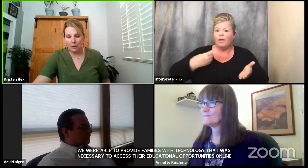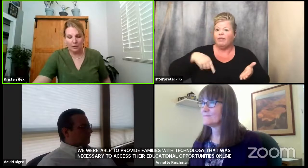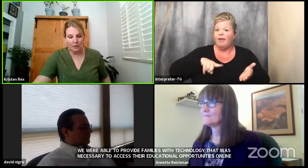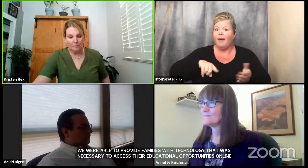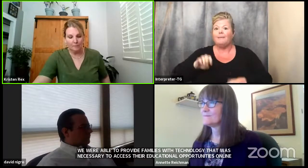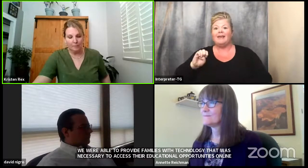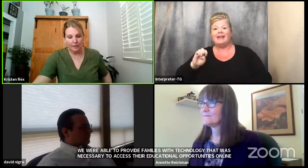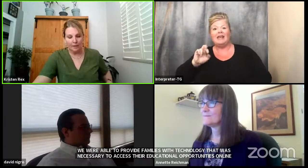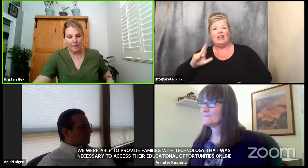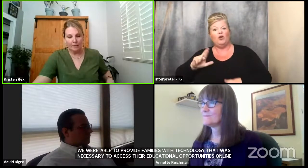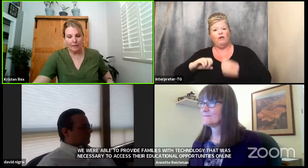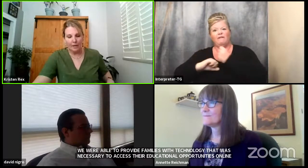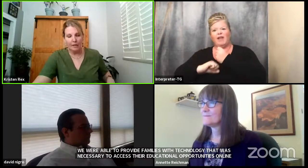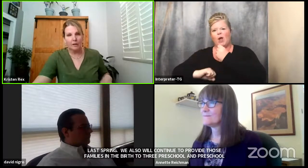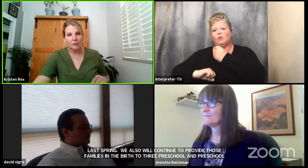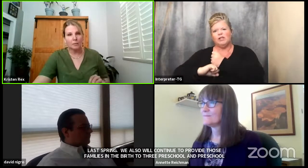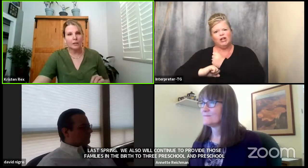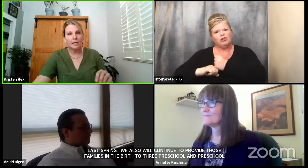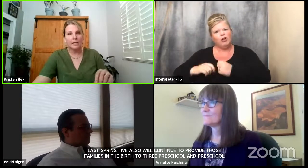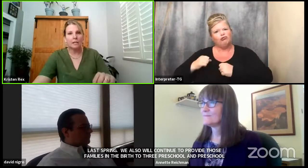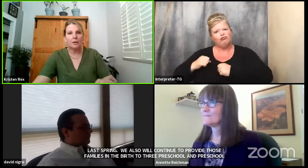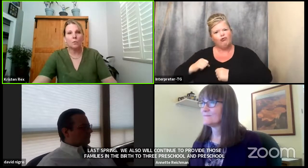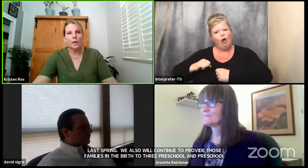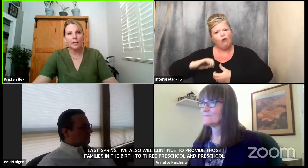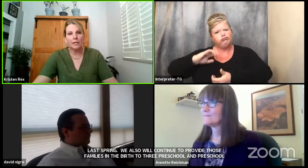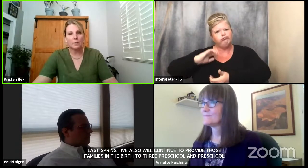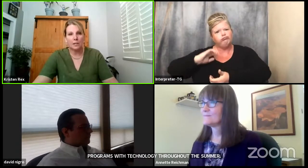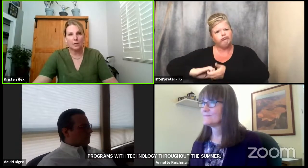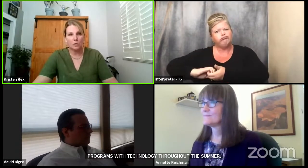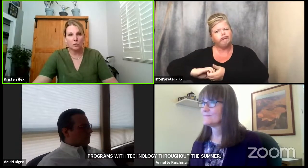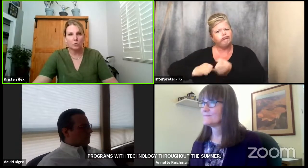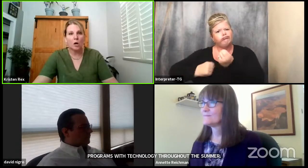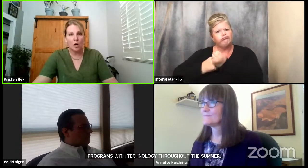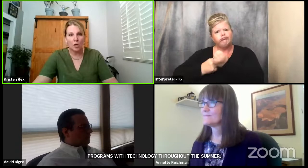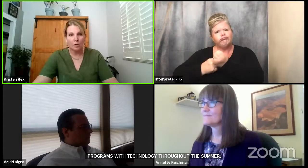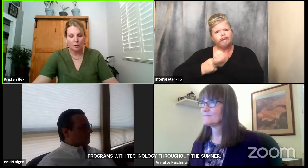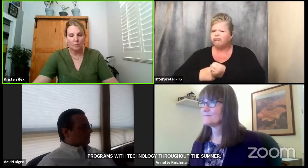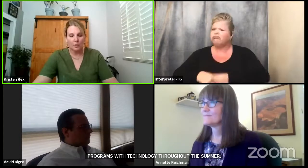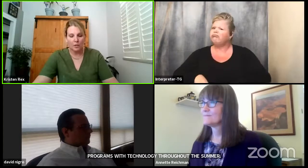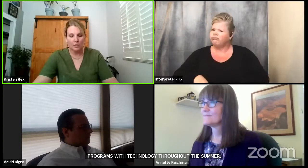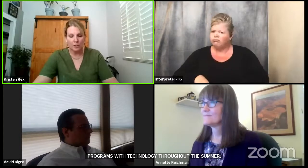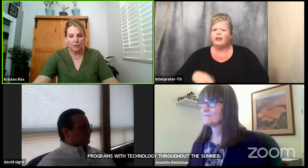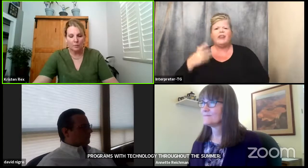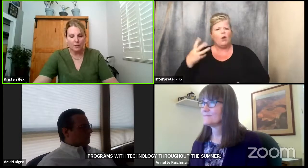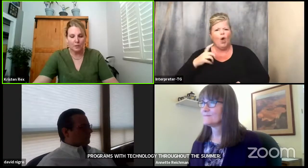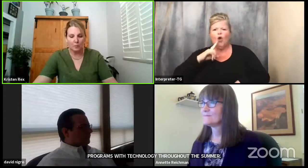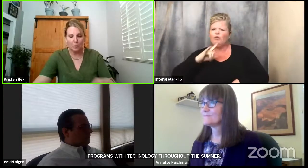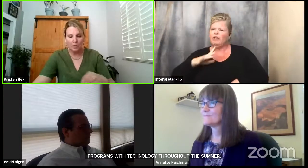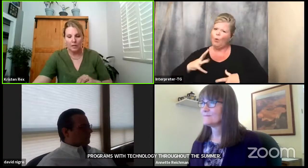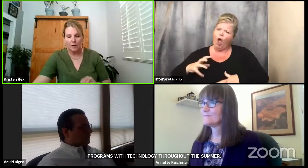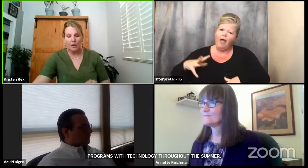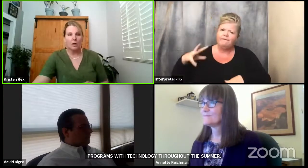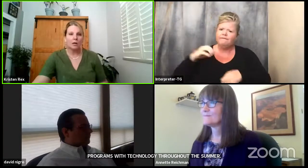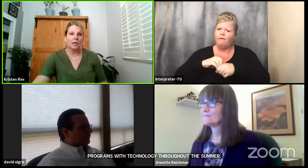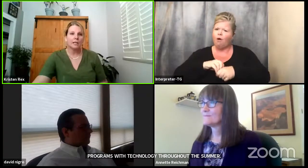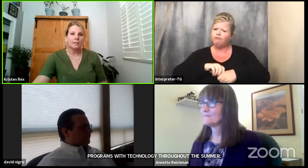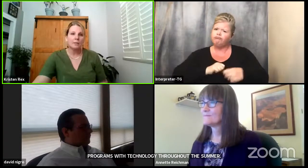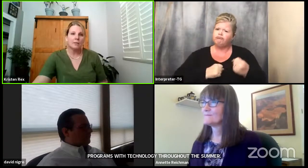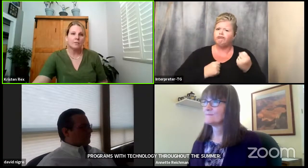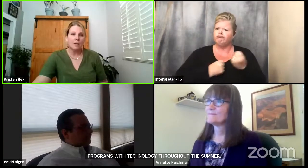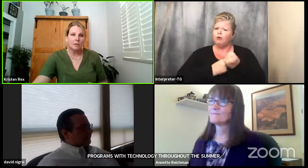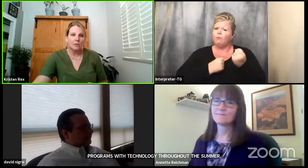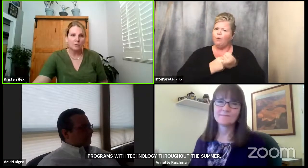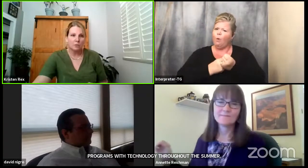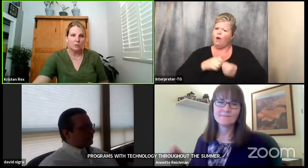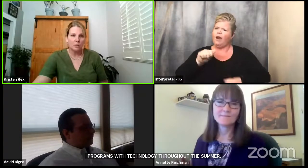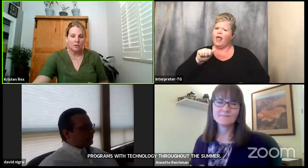committed partner, and they are really wanting to be a strong partnership in supporting our